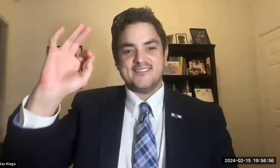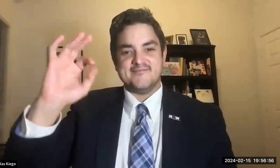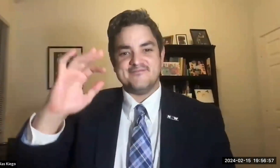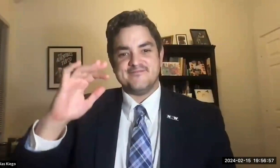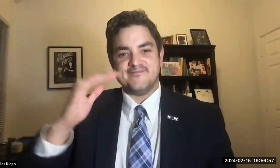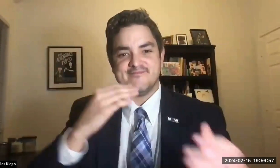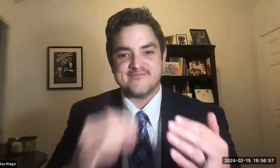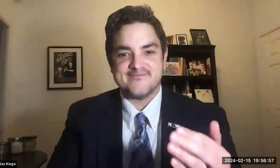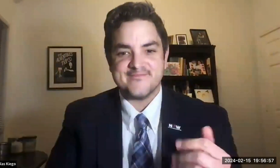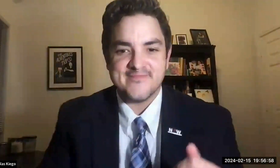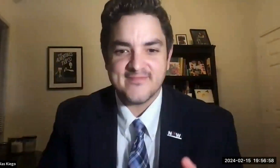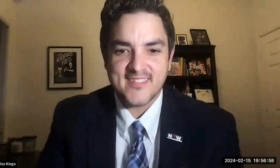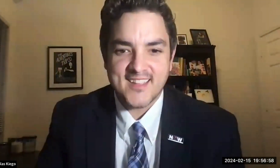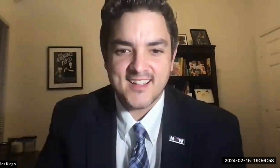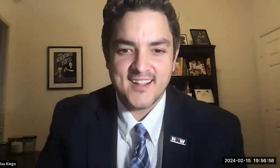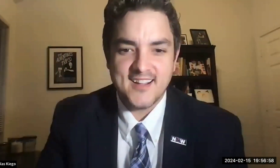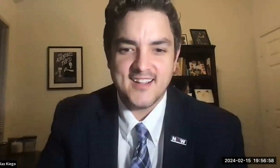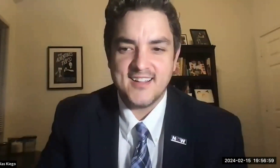Hello, everyone.